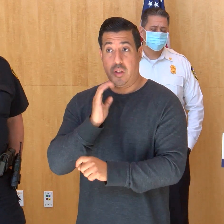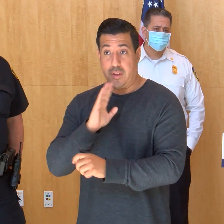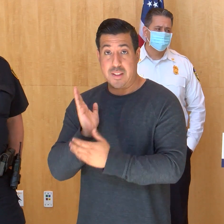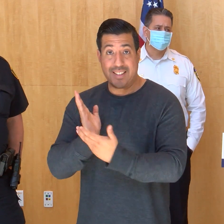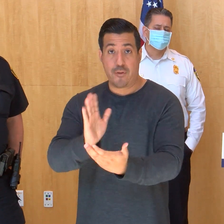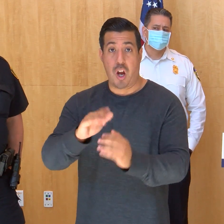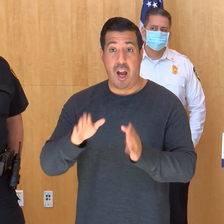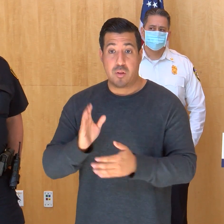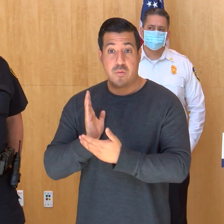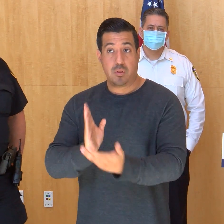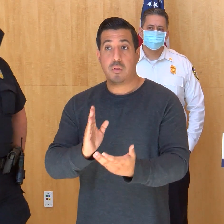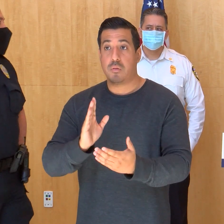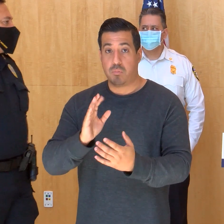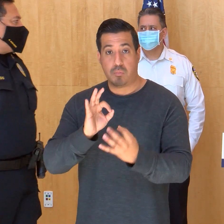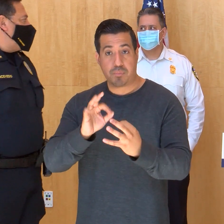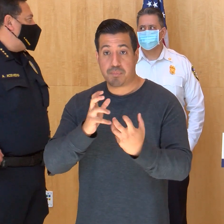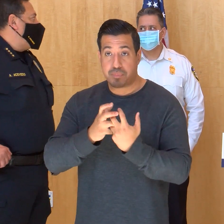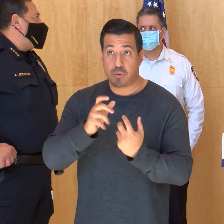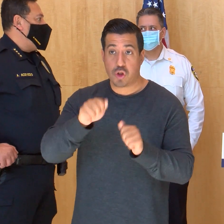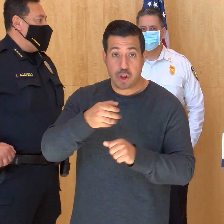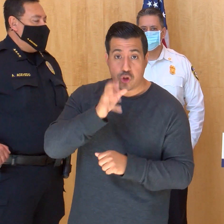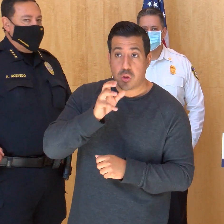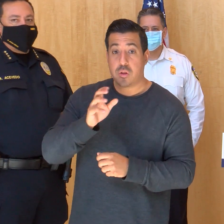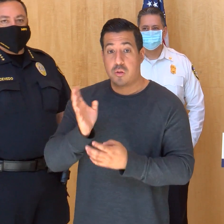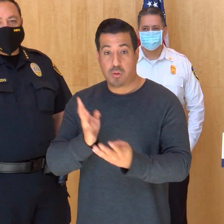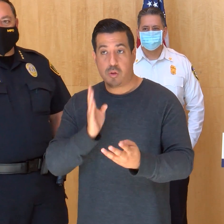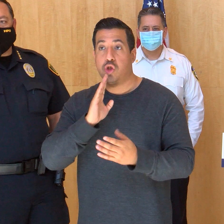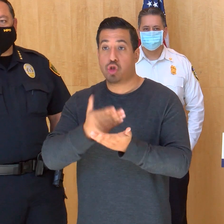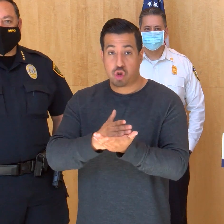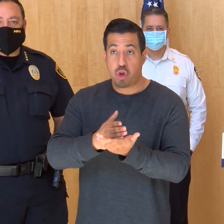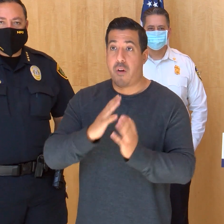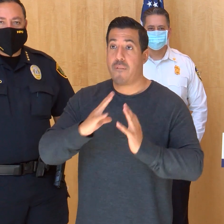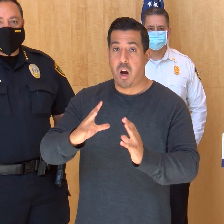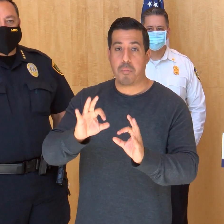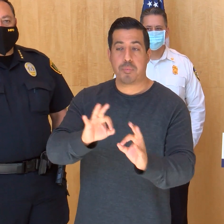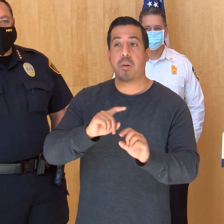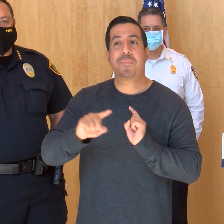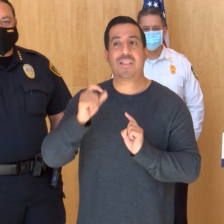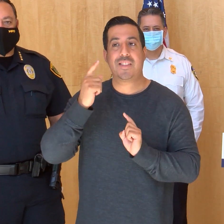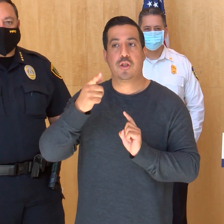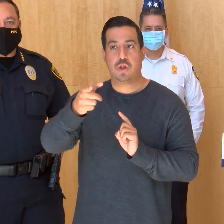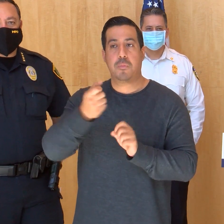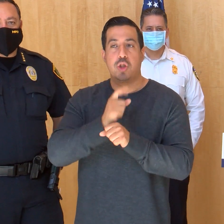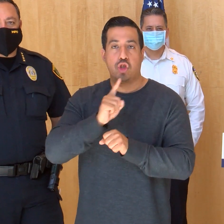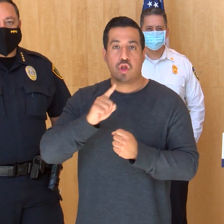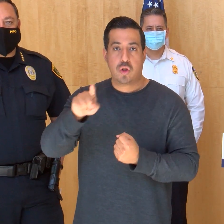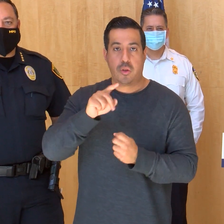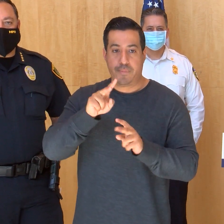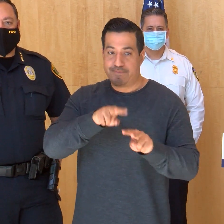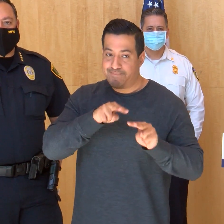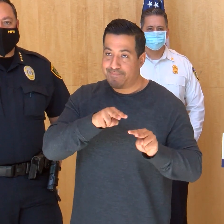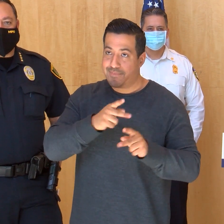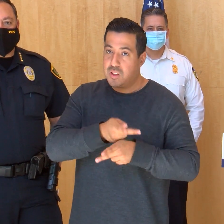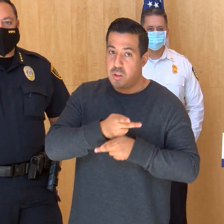house, it meets all the requirements. It is safe to drink. It is safe to cook with. But we are asking that you do remain vigilant and